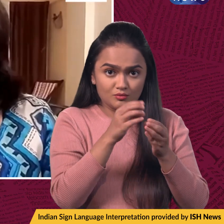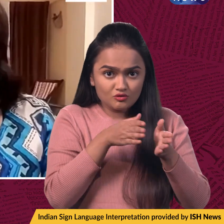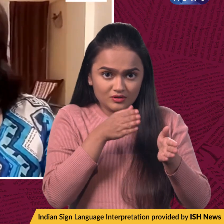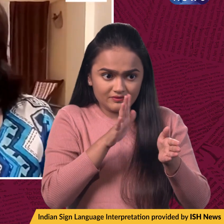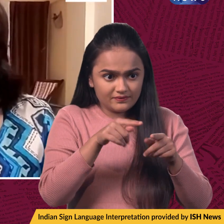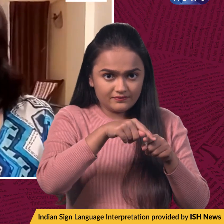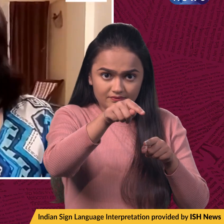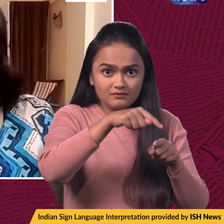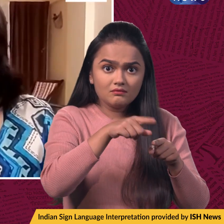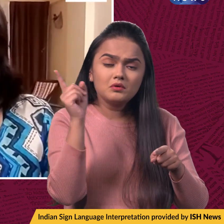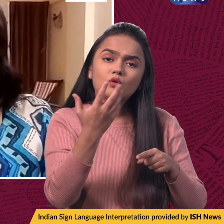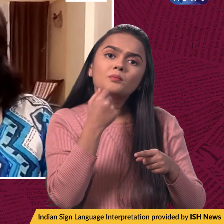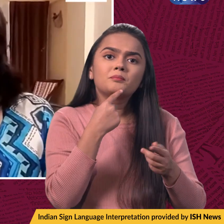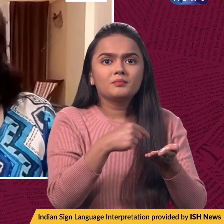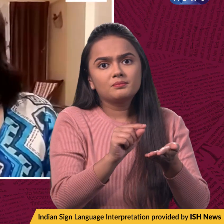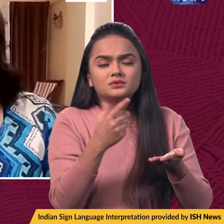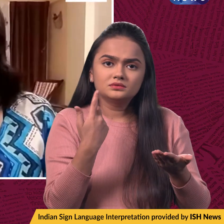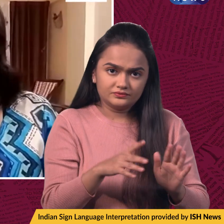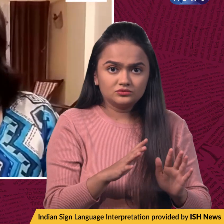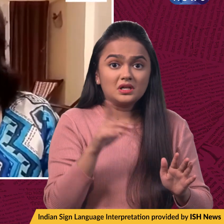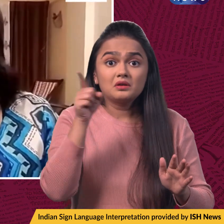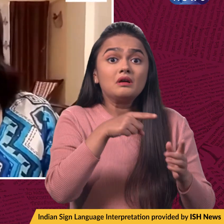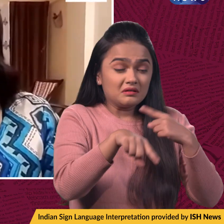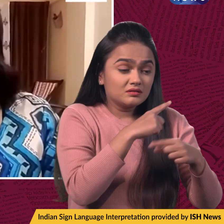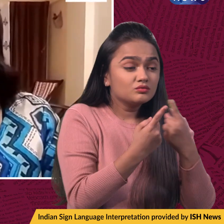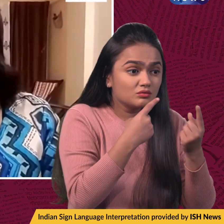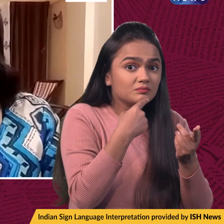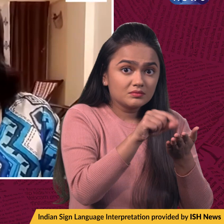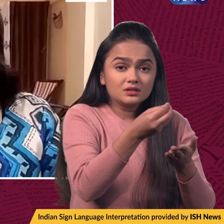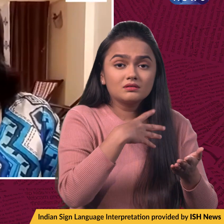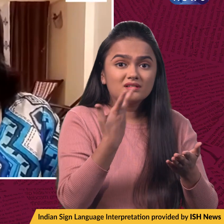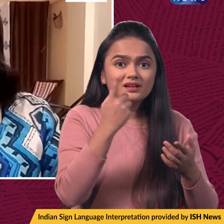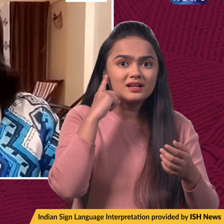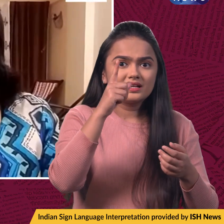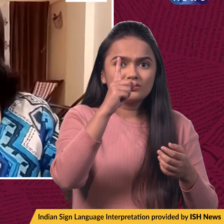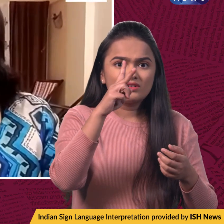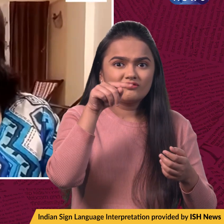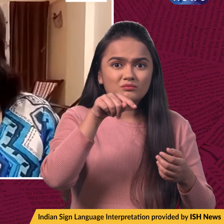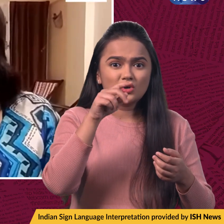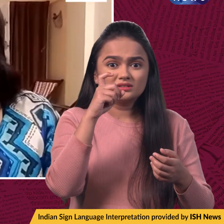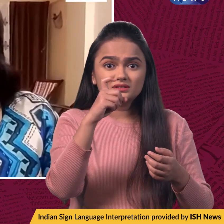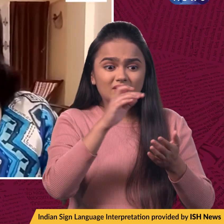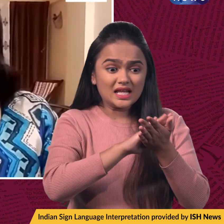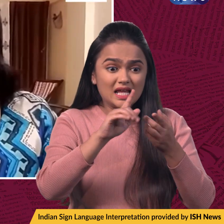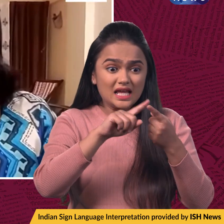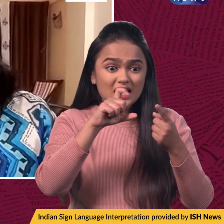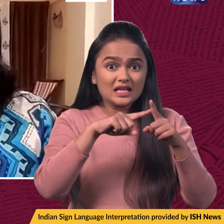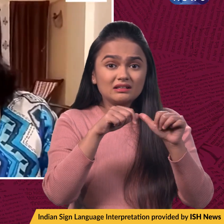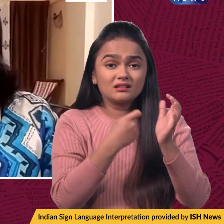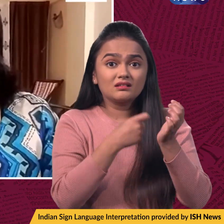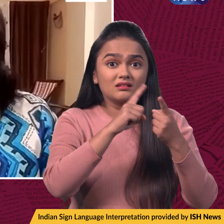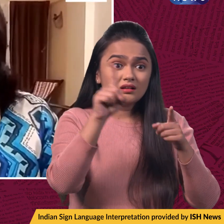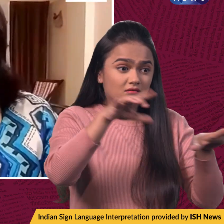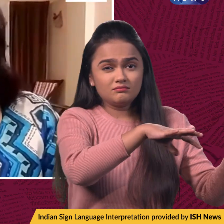Railway Vikas Corporation has sought permission from the State Forest Department to divert 12.7 hectares of mangrove